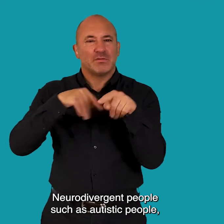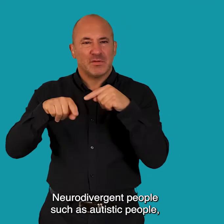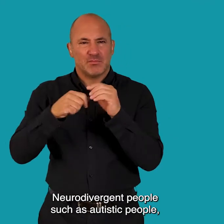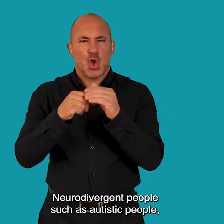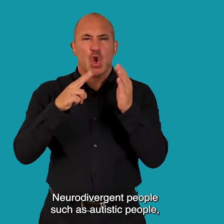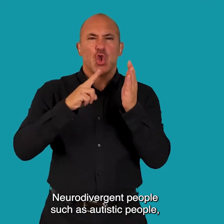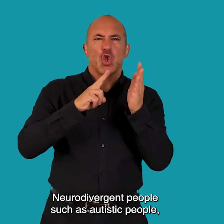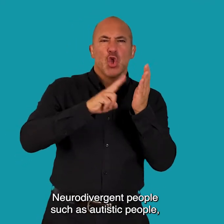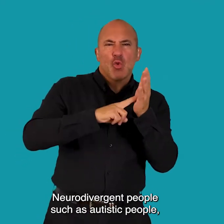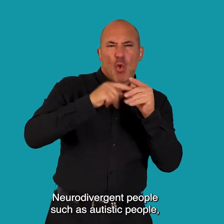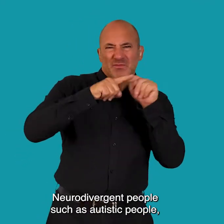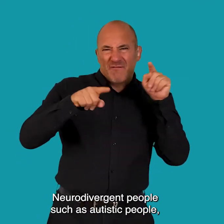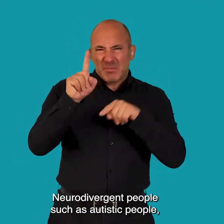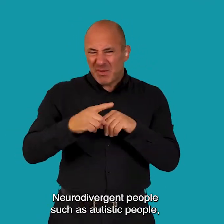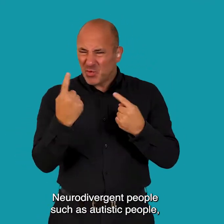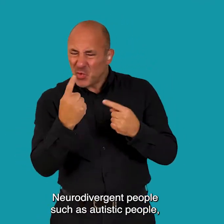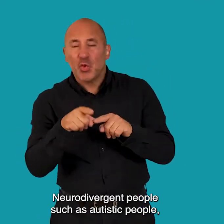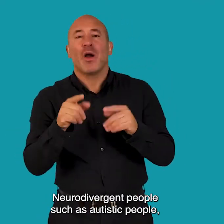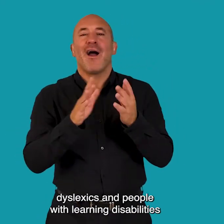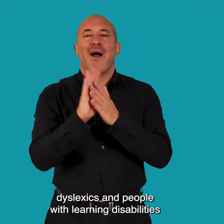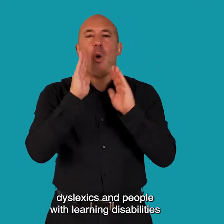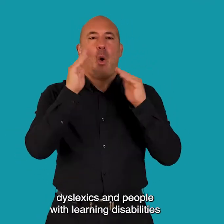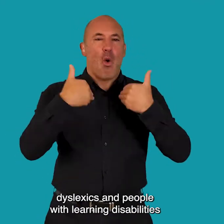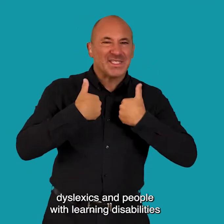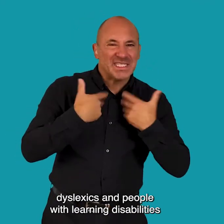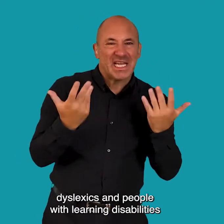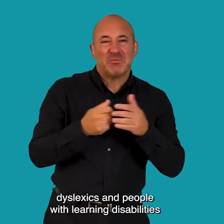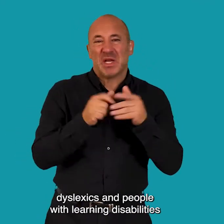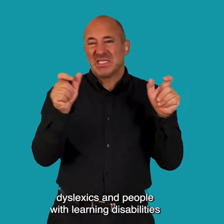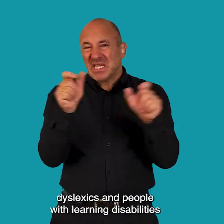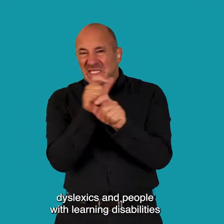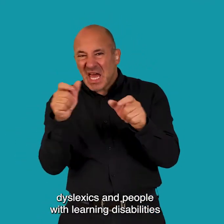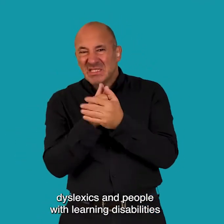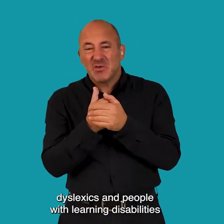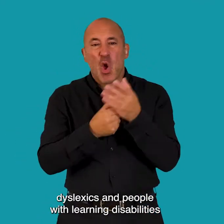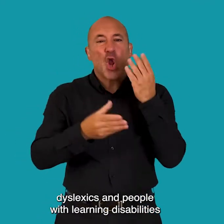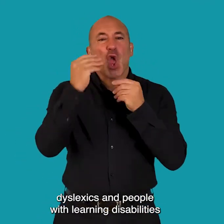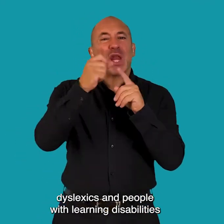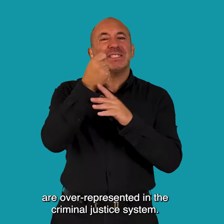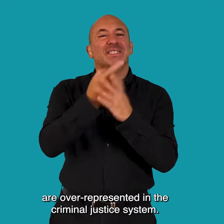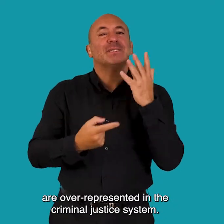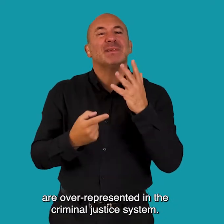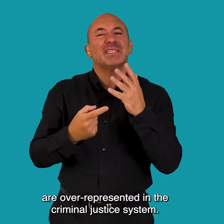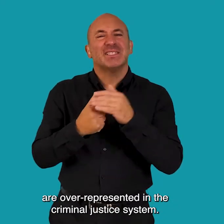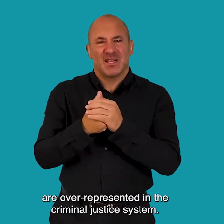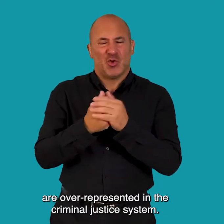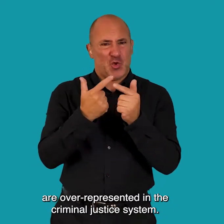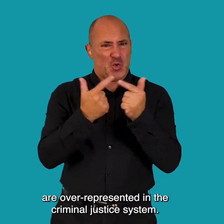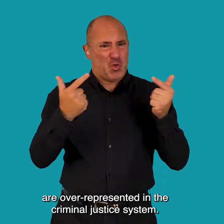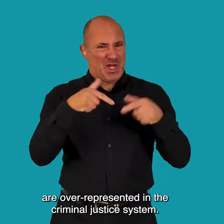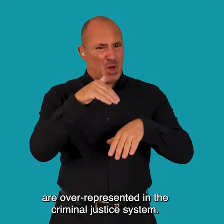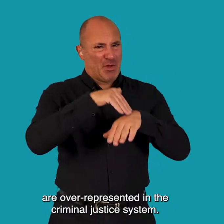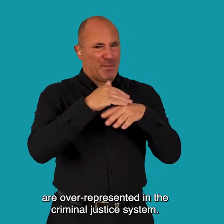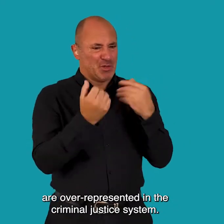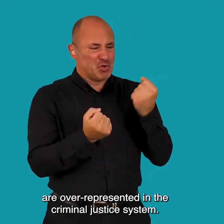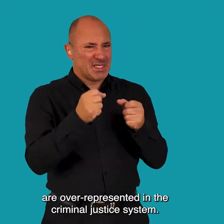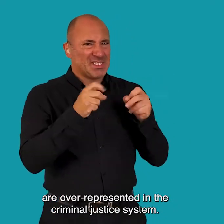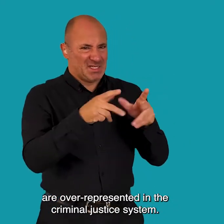Neurodivergent people, such as autistic people, dyslexics, and people with learning disabilities, are overrepresented in the criminal justice